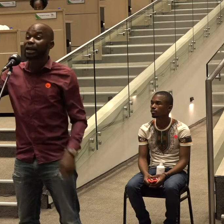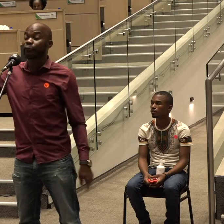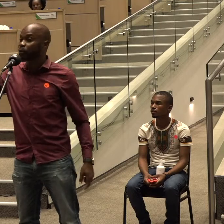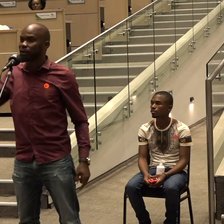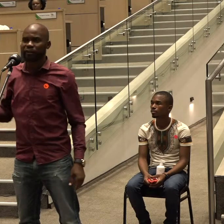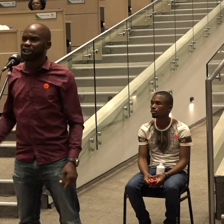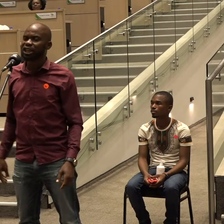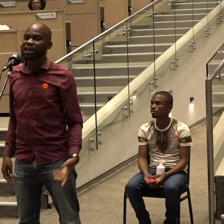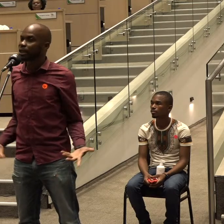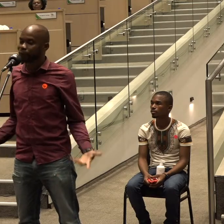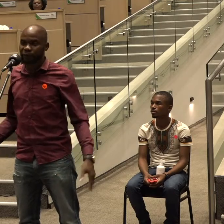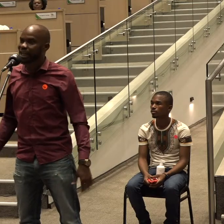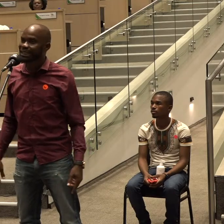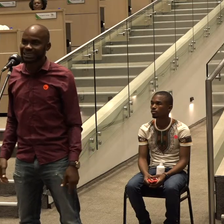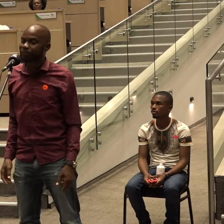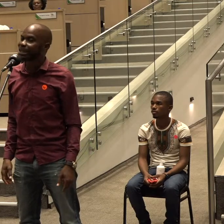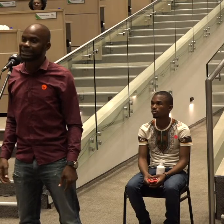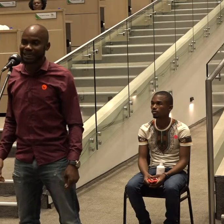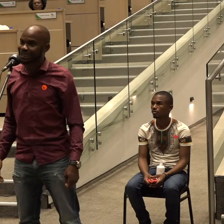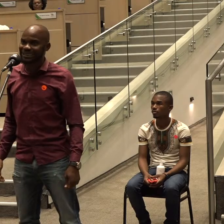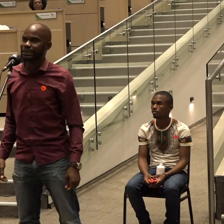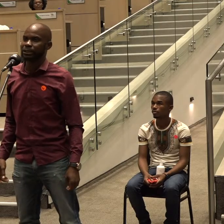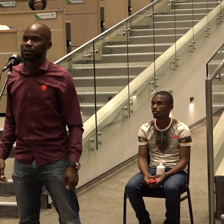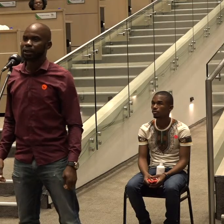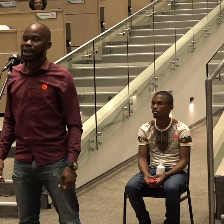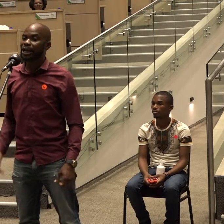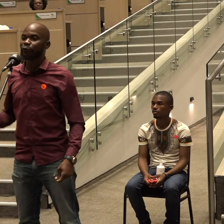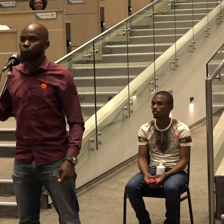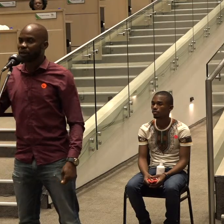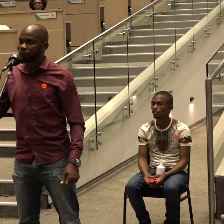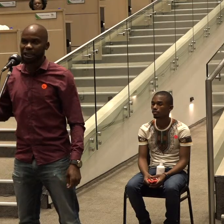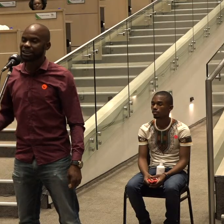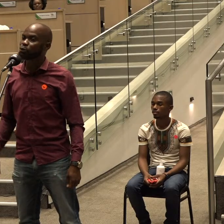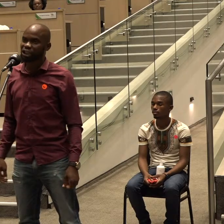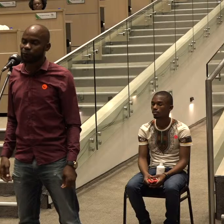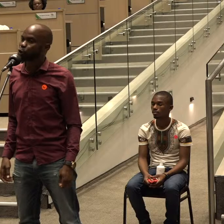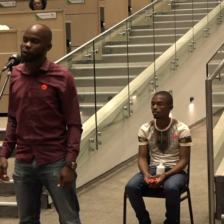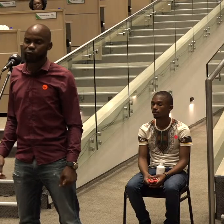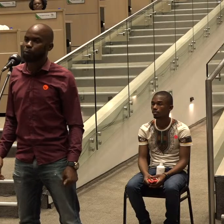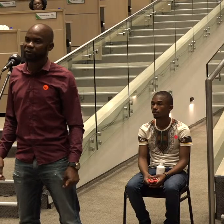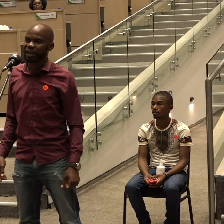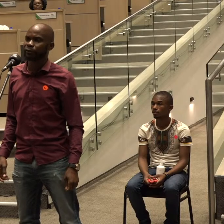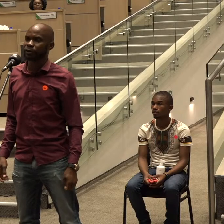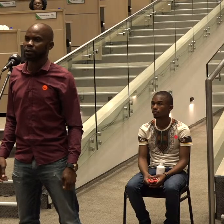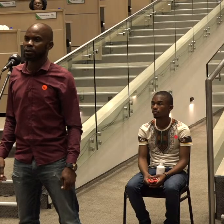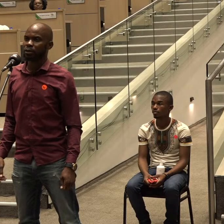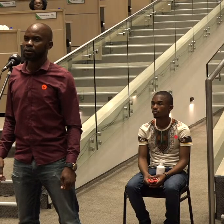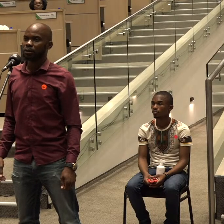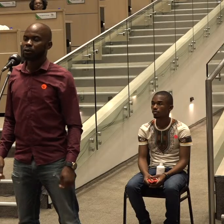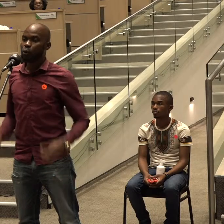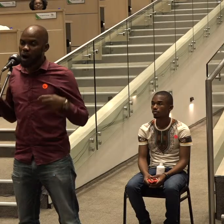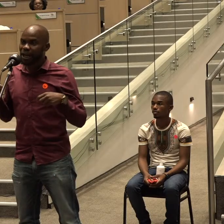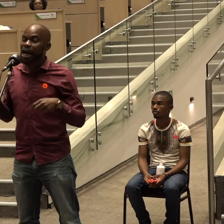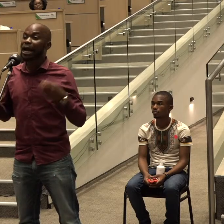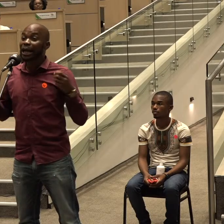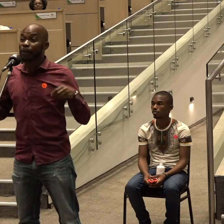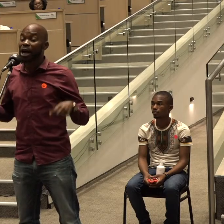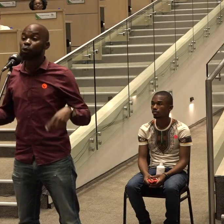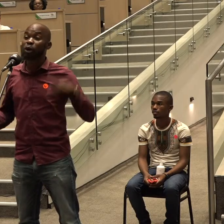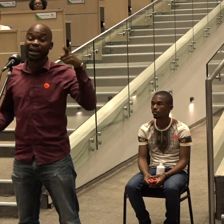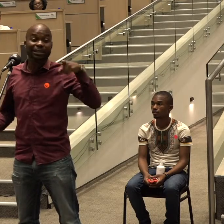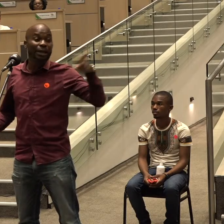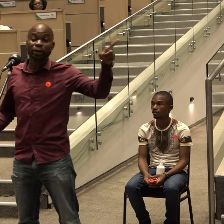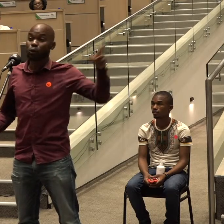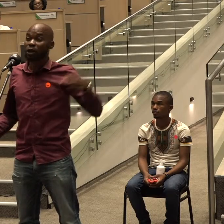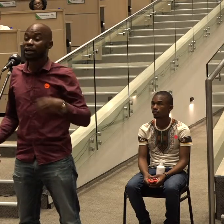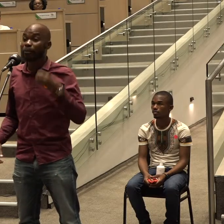from the village kg from the village no